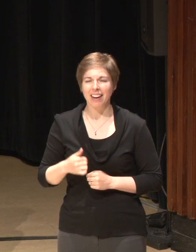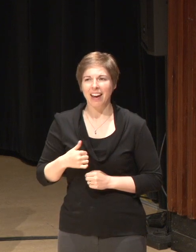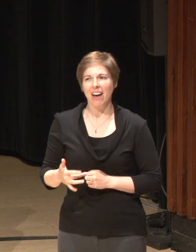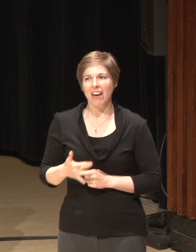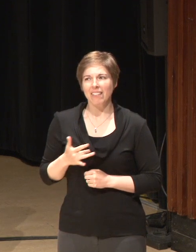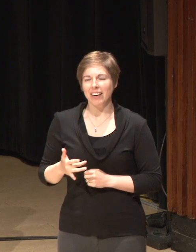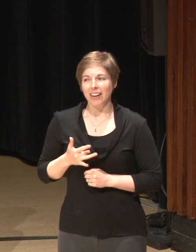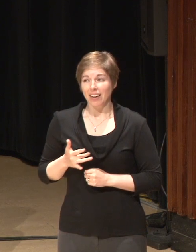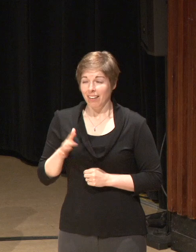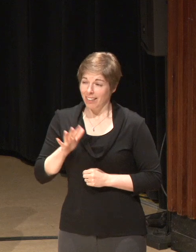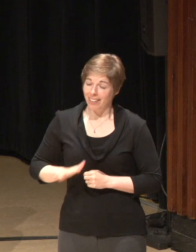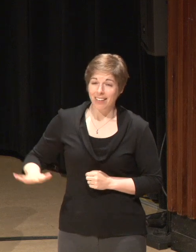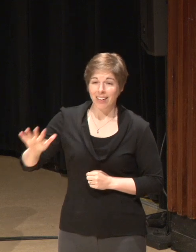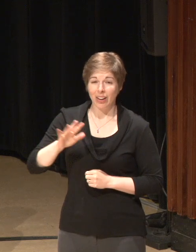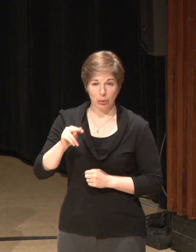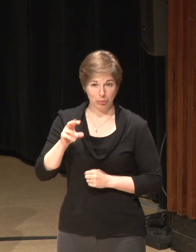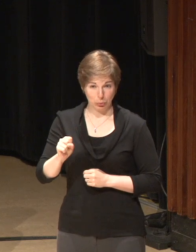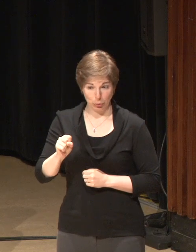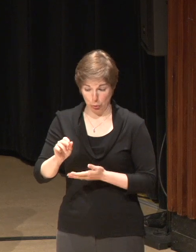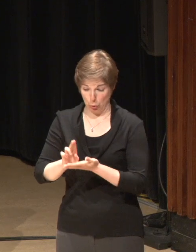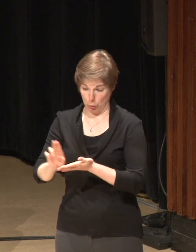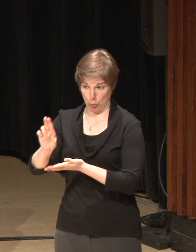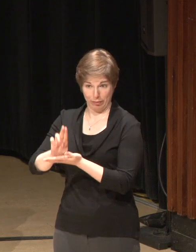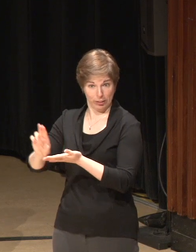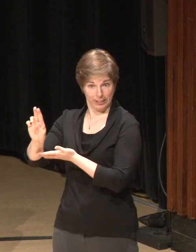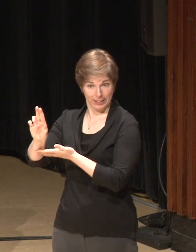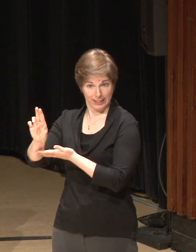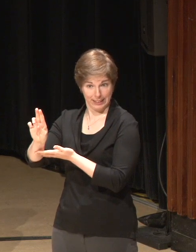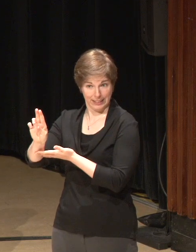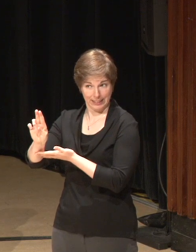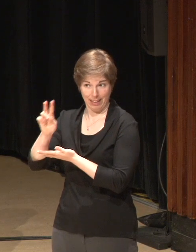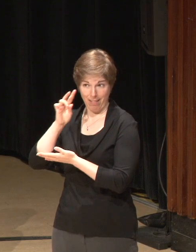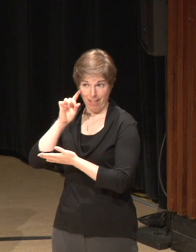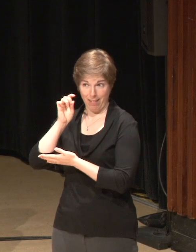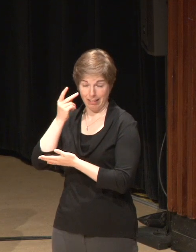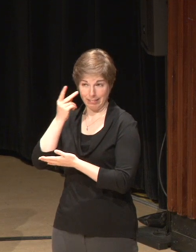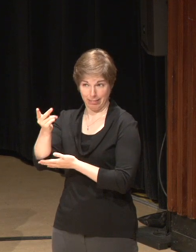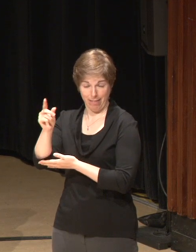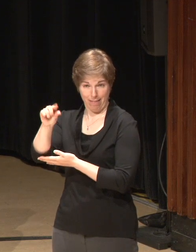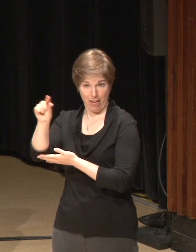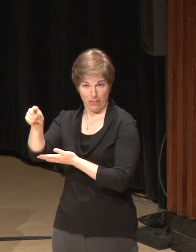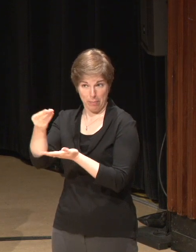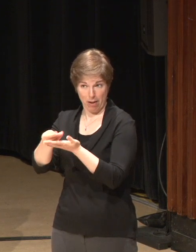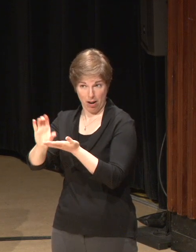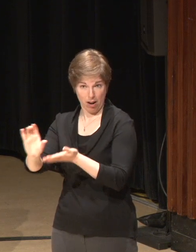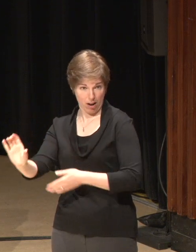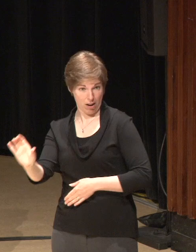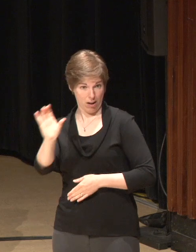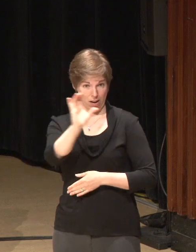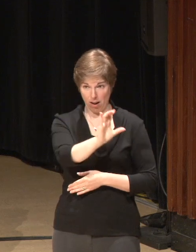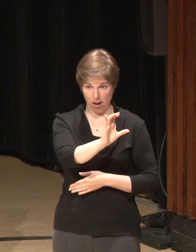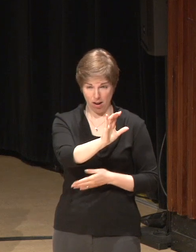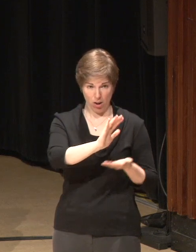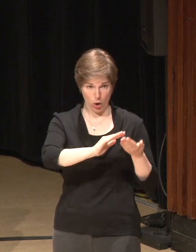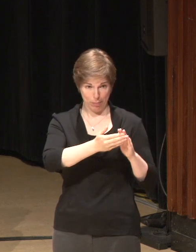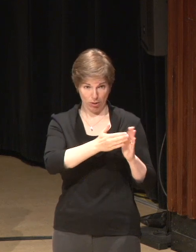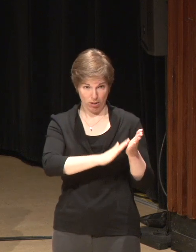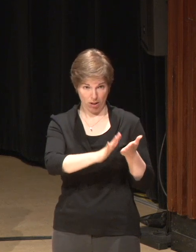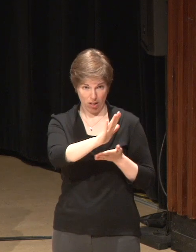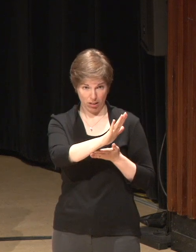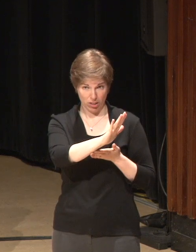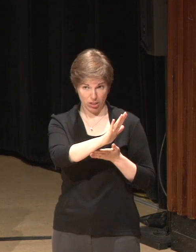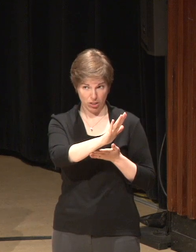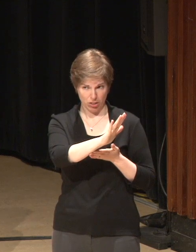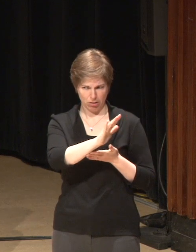to see those dollars invested in the community college rather than their universities. We heard lots about it actually at the time.